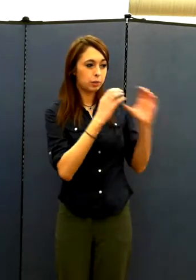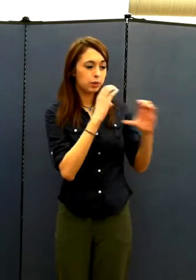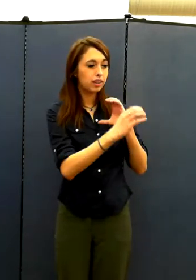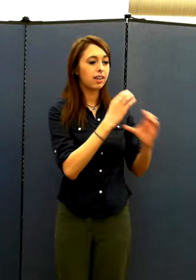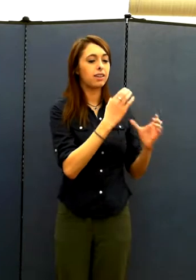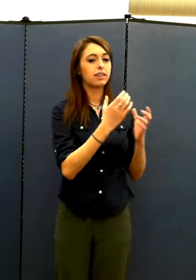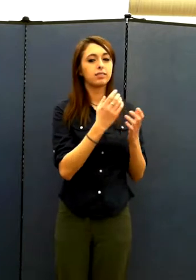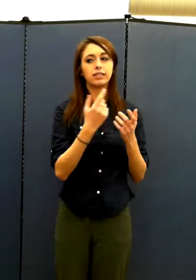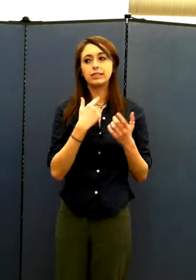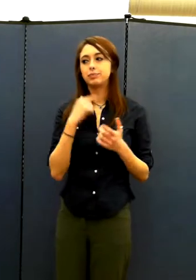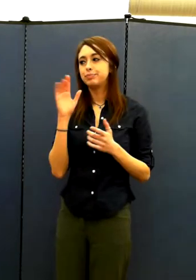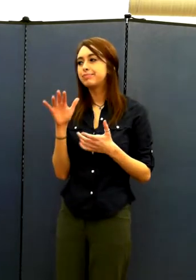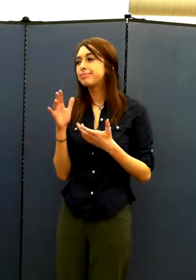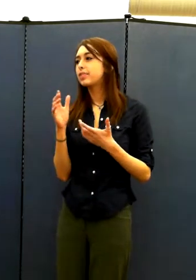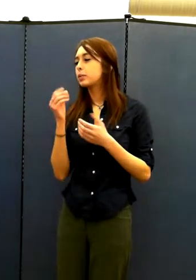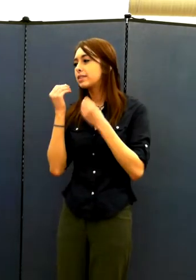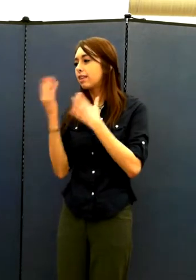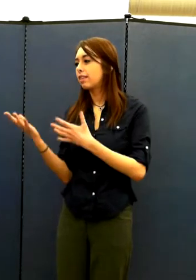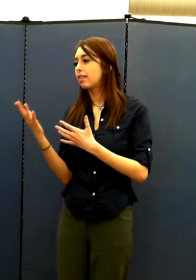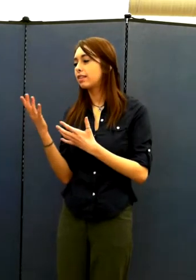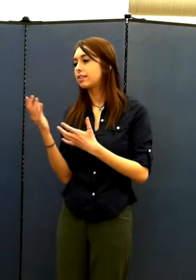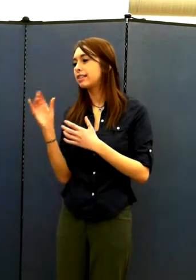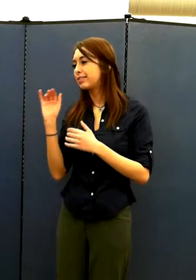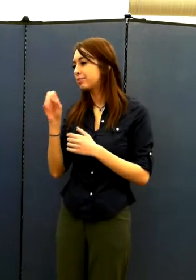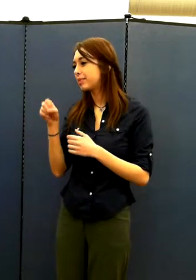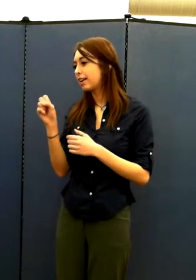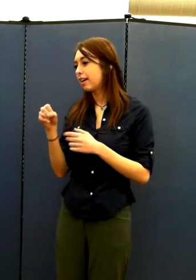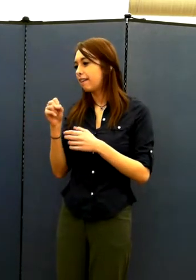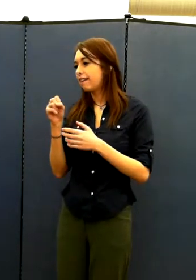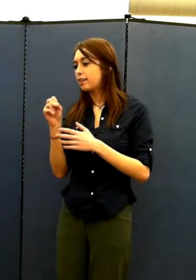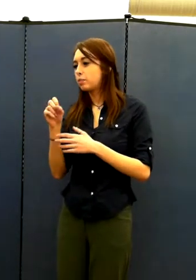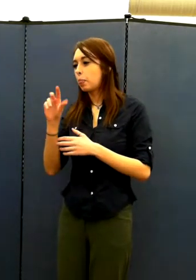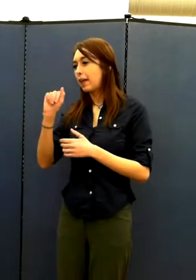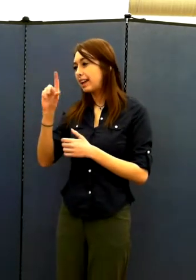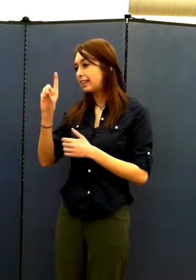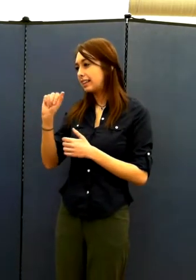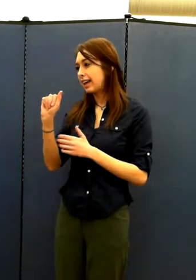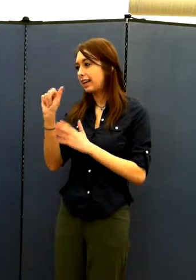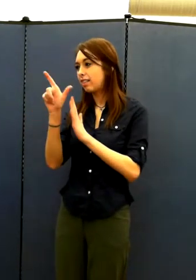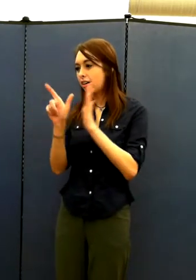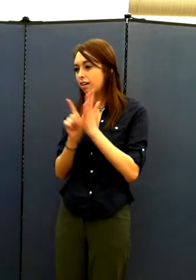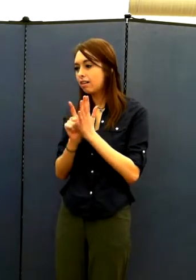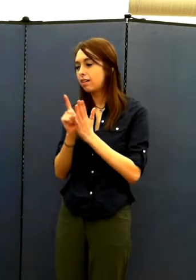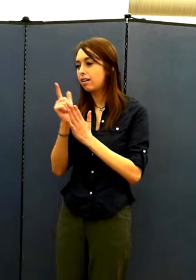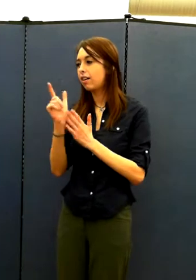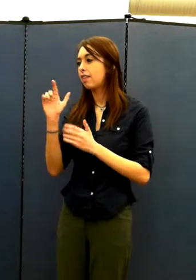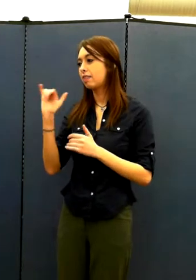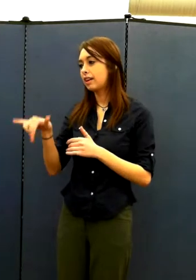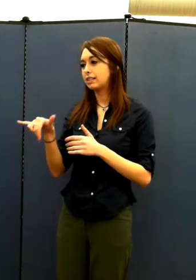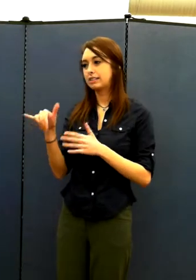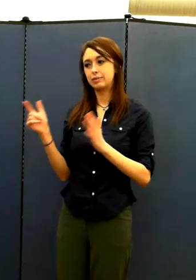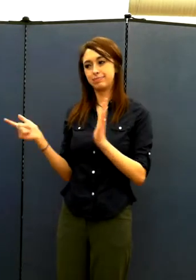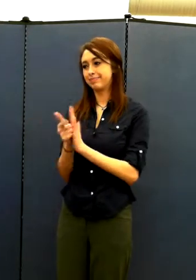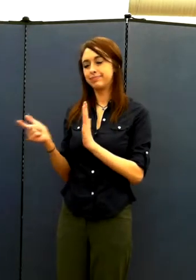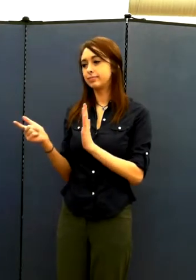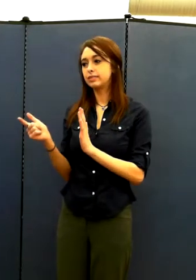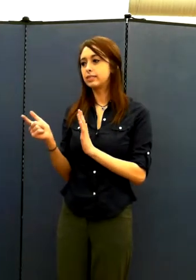I said, yeah, via the ADA law, that's prohibited. You really should report them to ODHH, all that